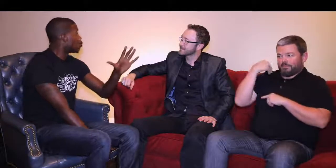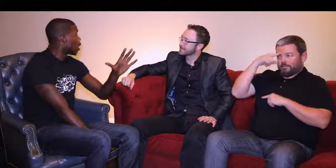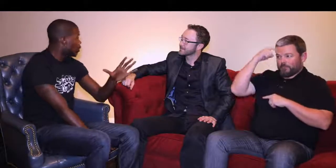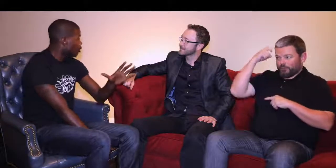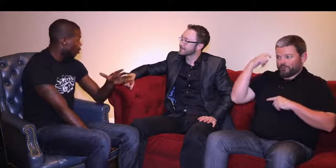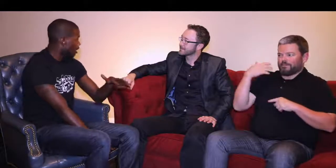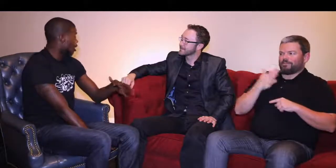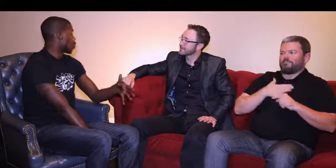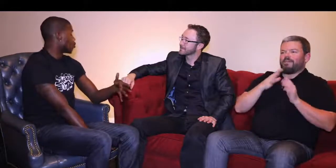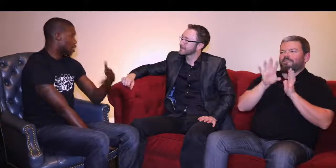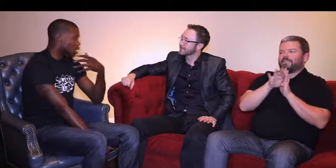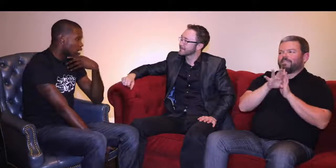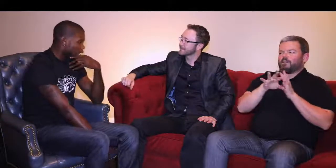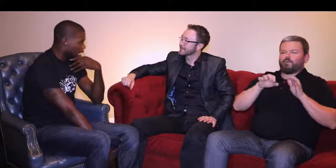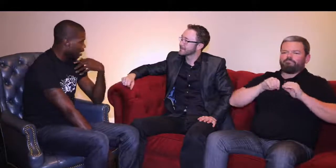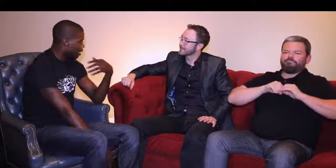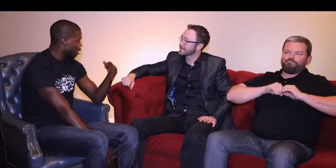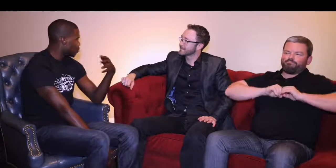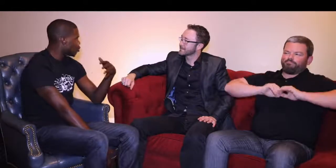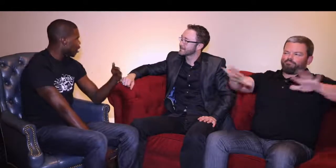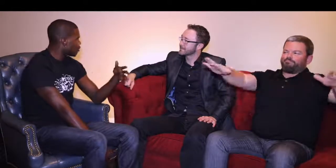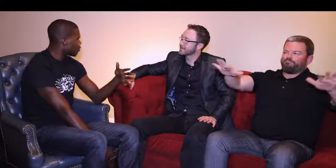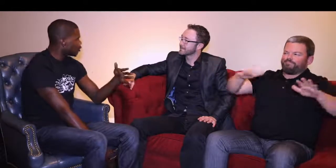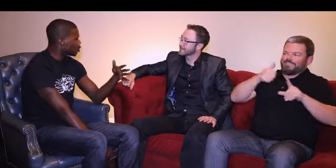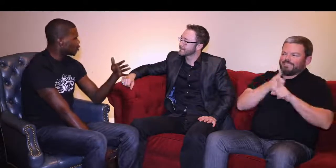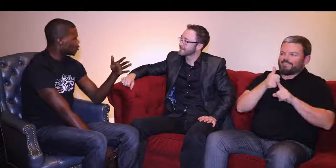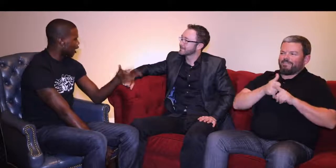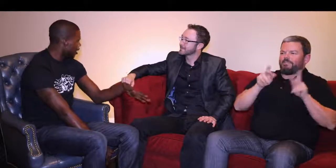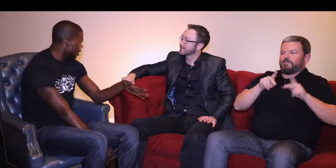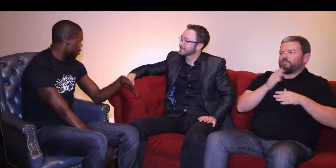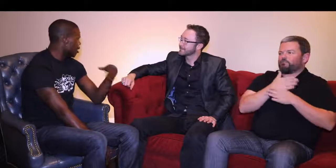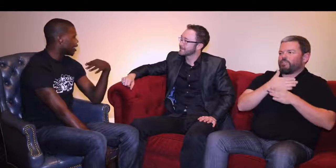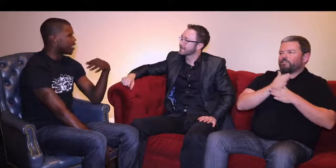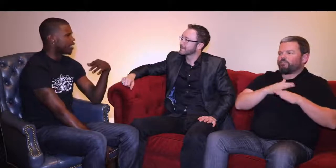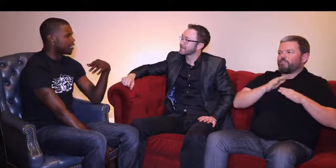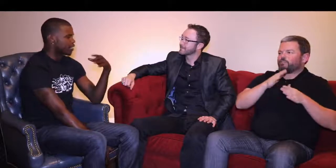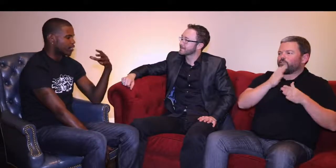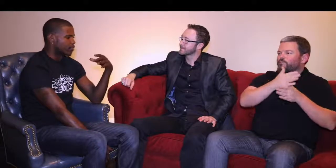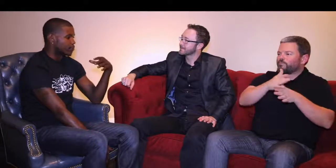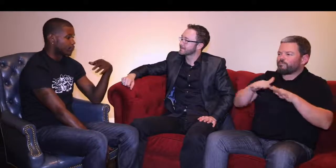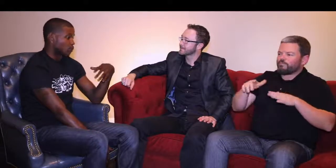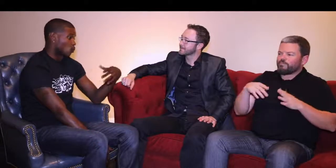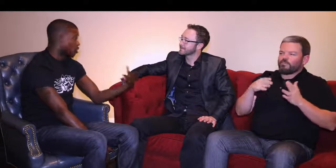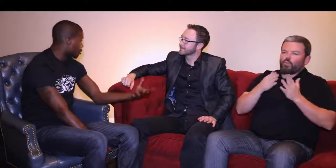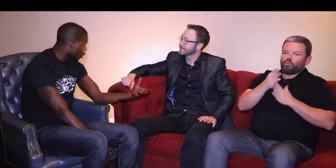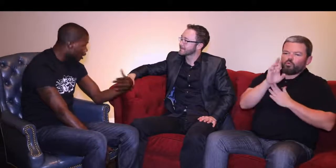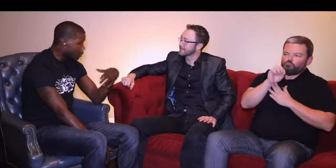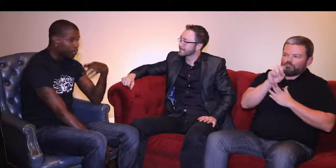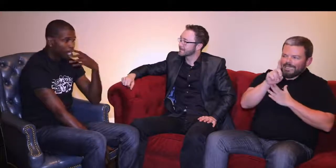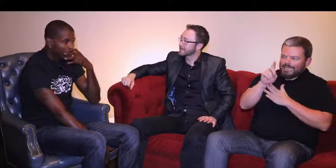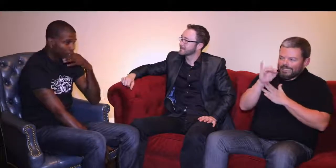up on their own. And it blew up through Reddit and One Star Hip-Hop.